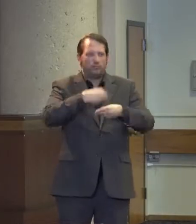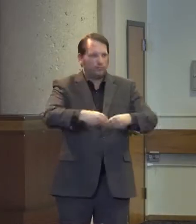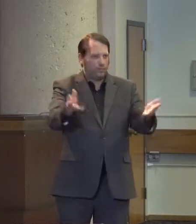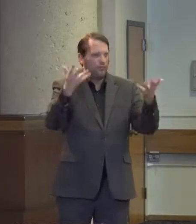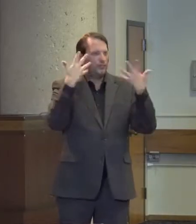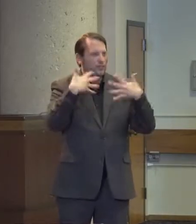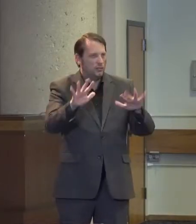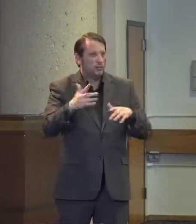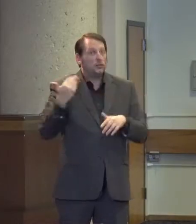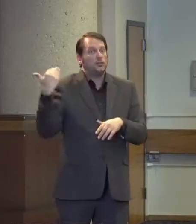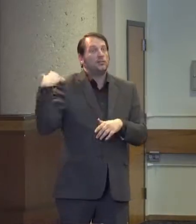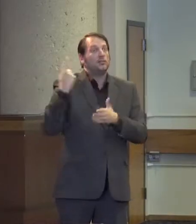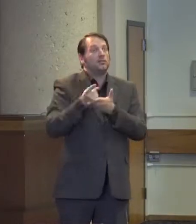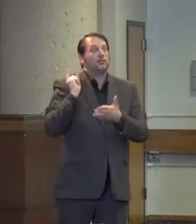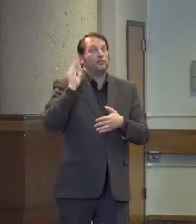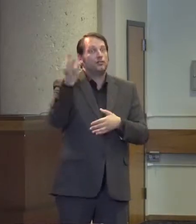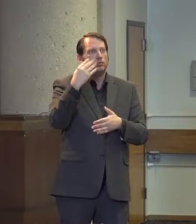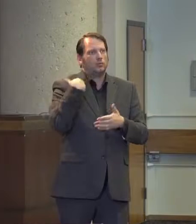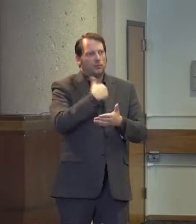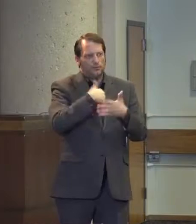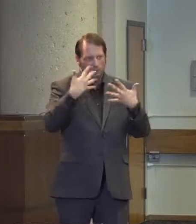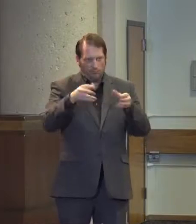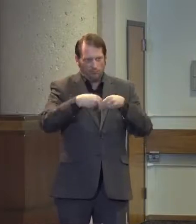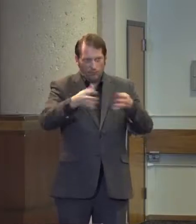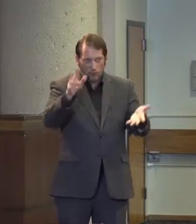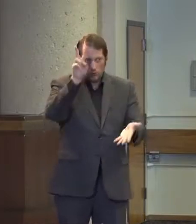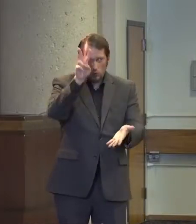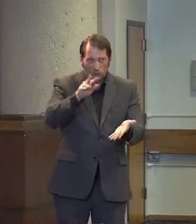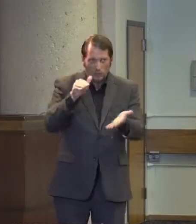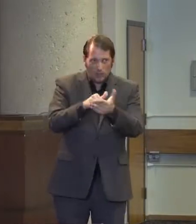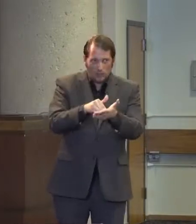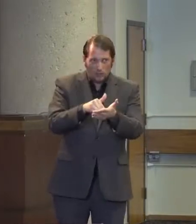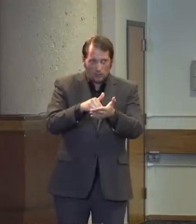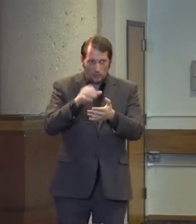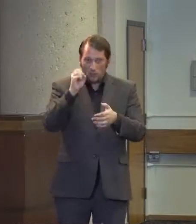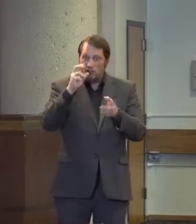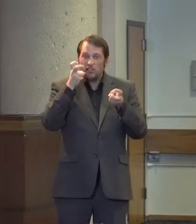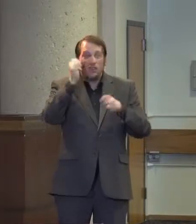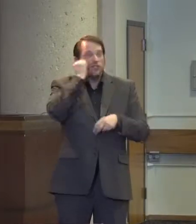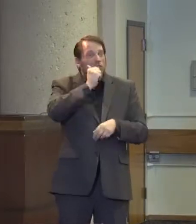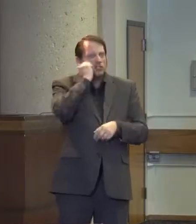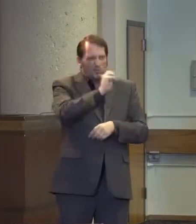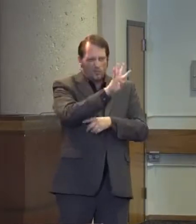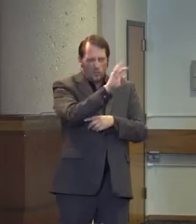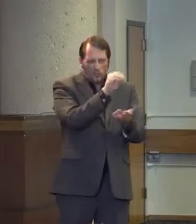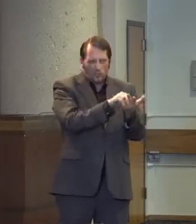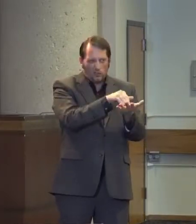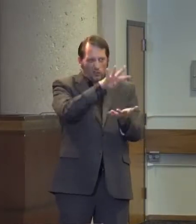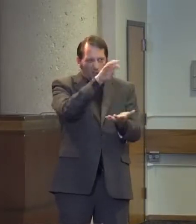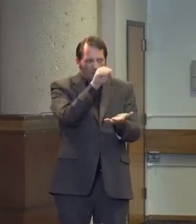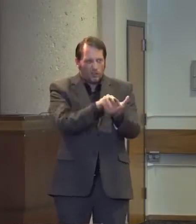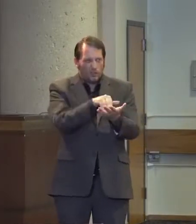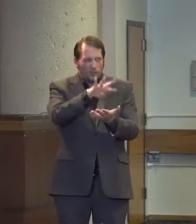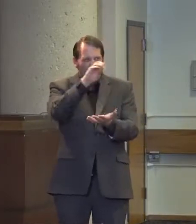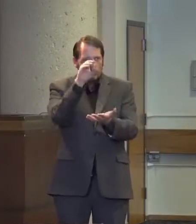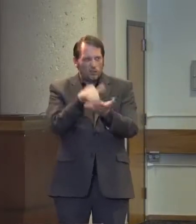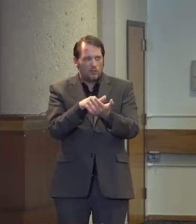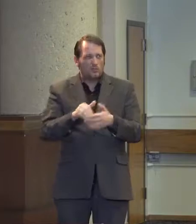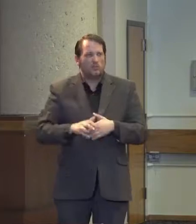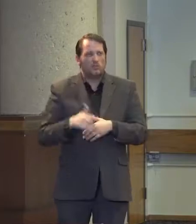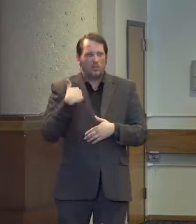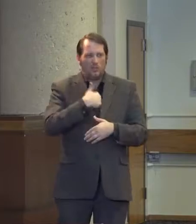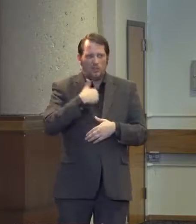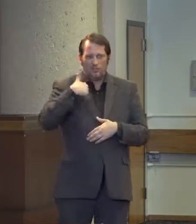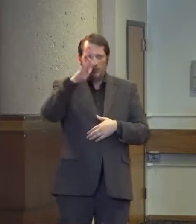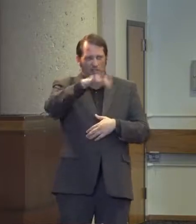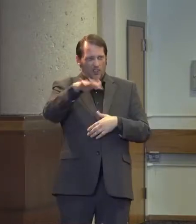62,000. We're hitting in the 40,000s every day. Wow. And when we realize we have 55,000 plus children who received free and